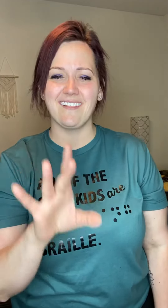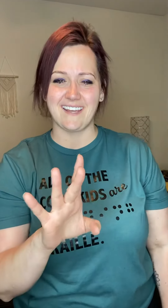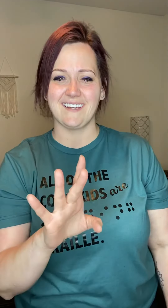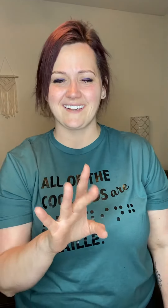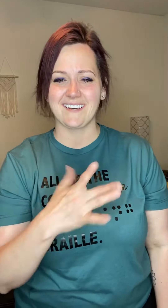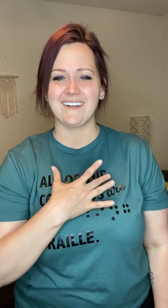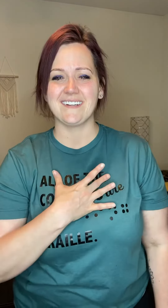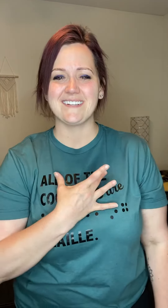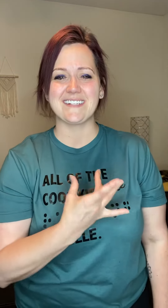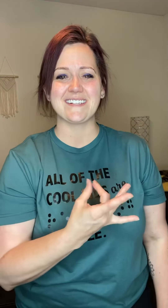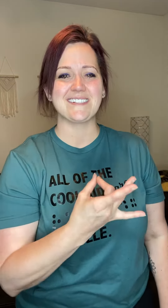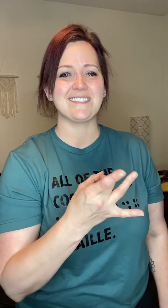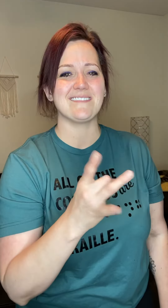Dislike.